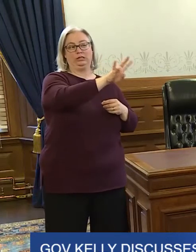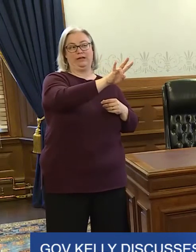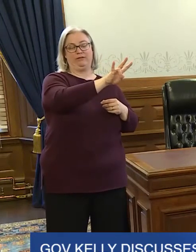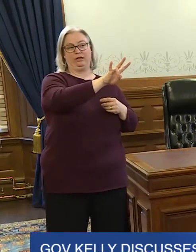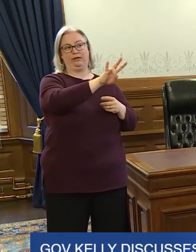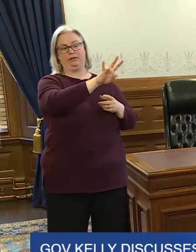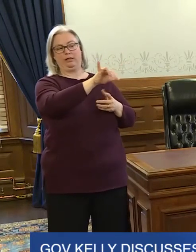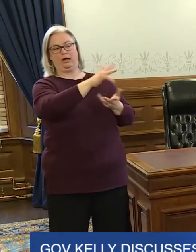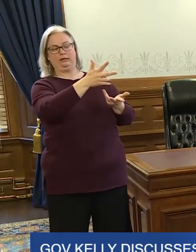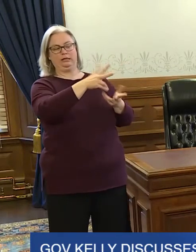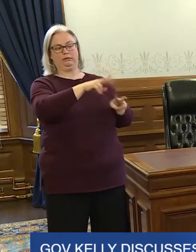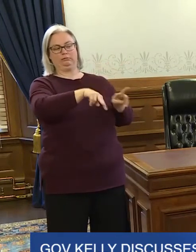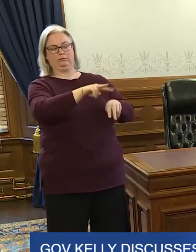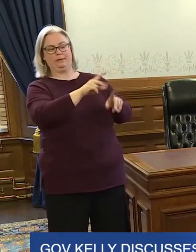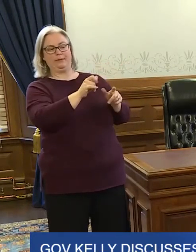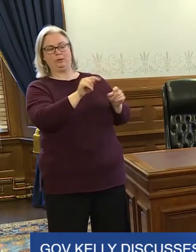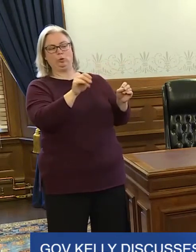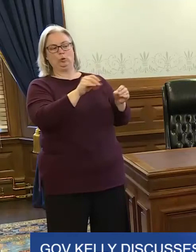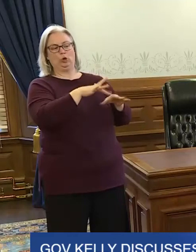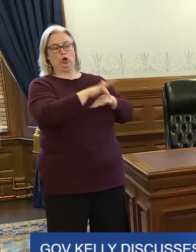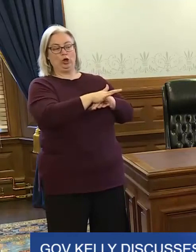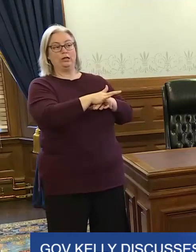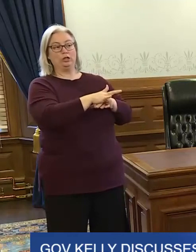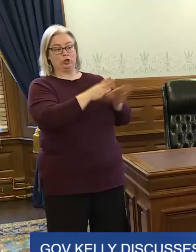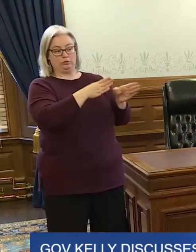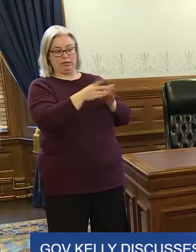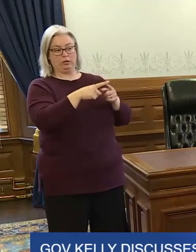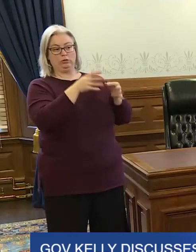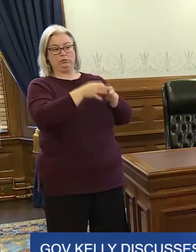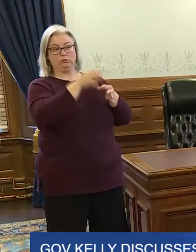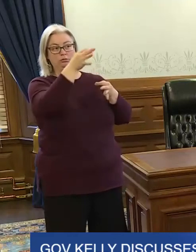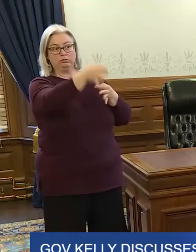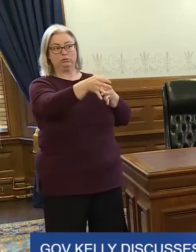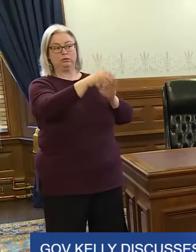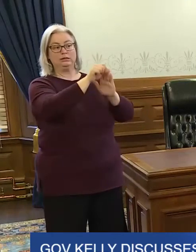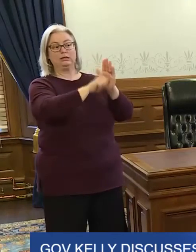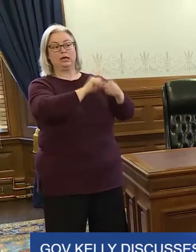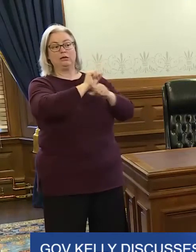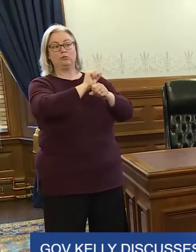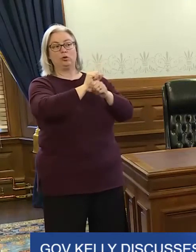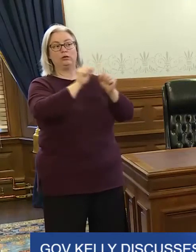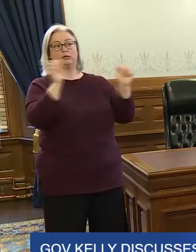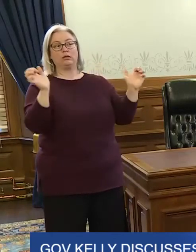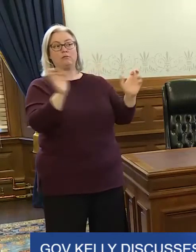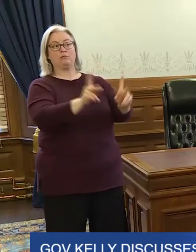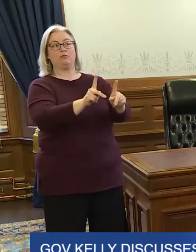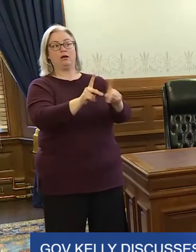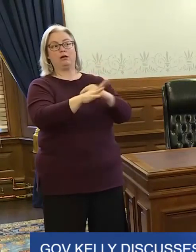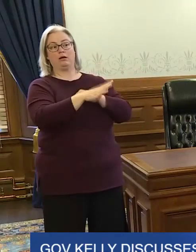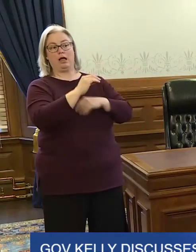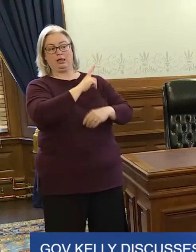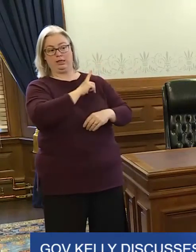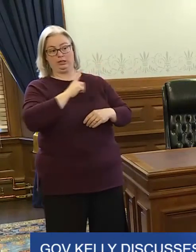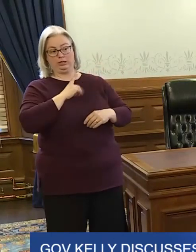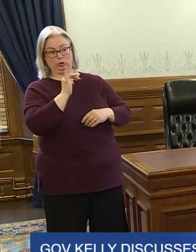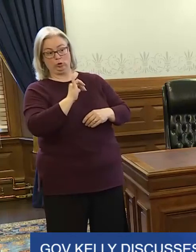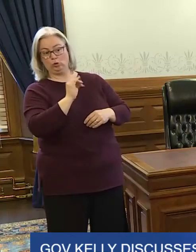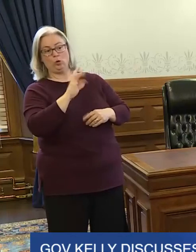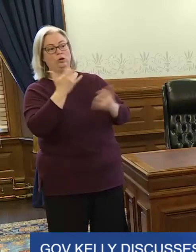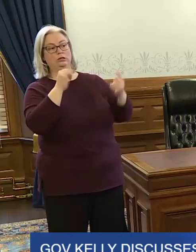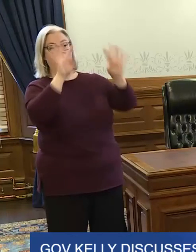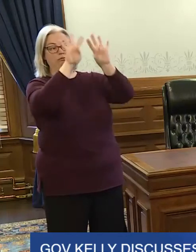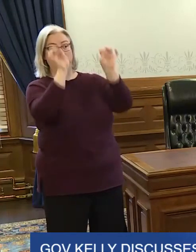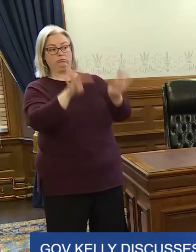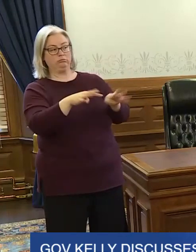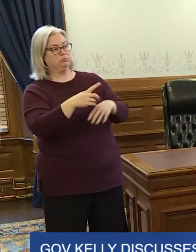being kind of looked at as maybe too soon. Do you plan on extending state employees coming back and the legislature, or is that still up